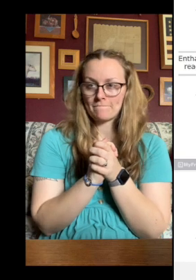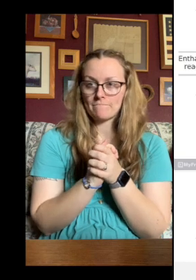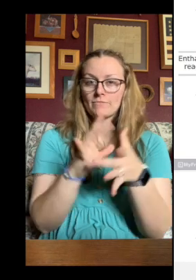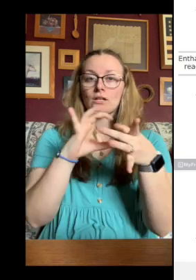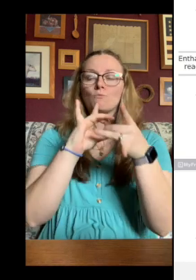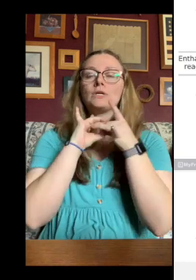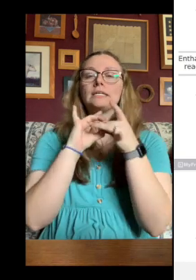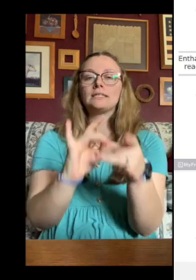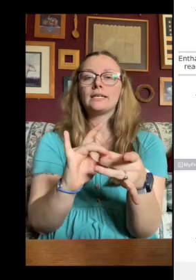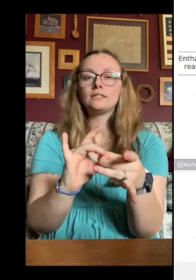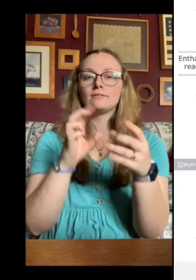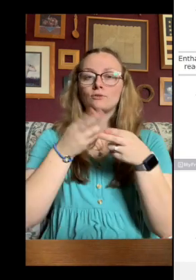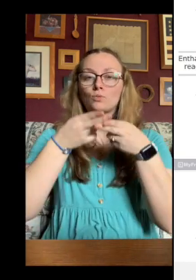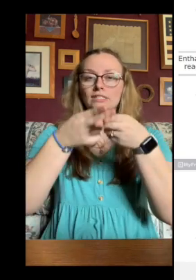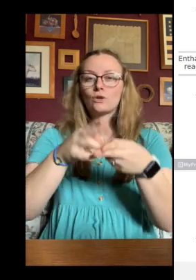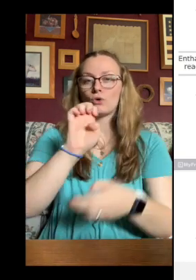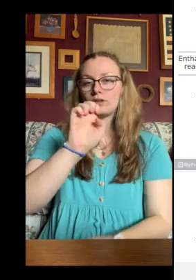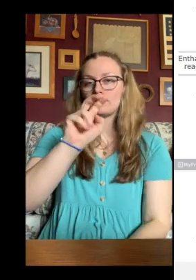called enthalpy.